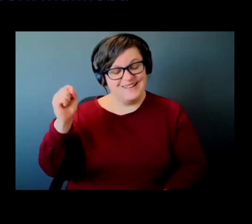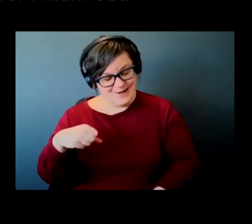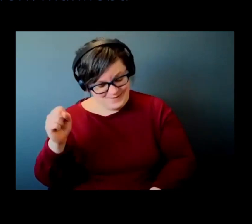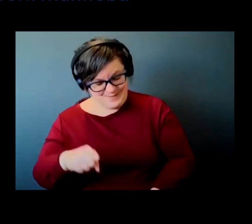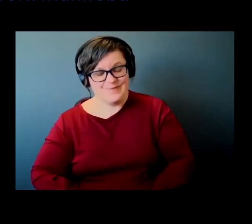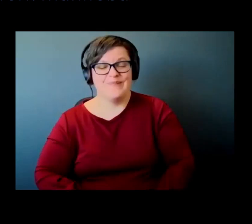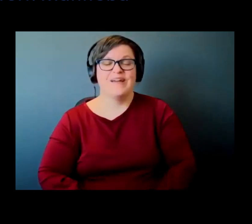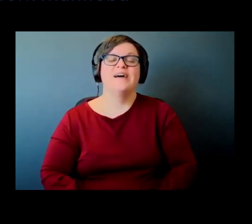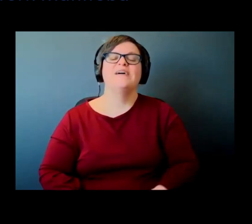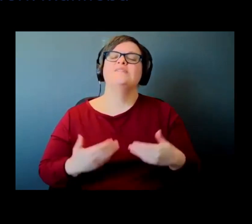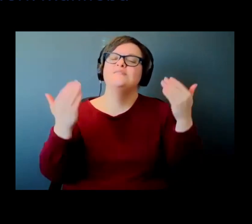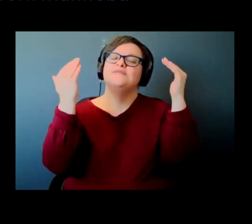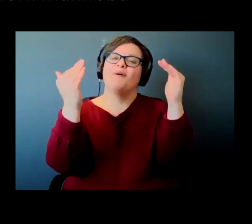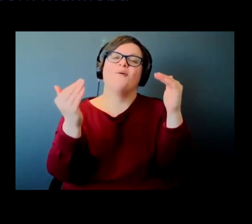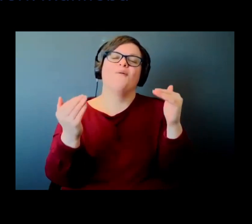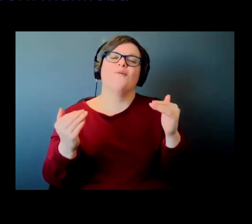So what about